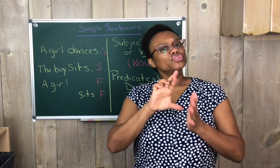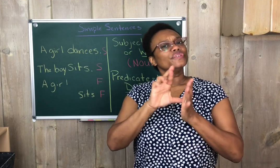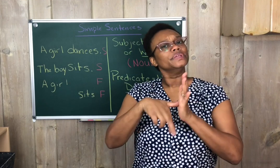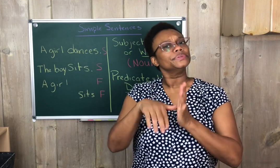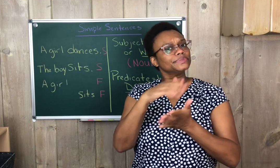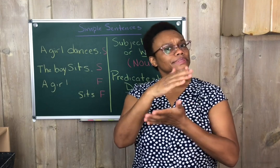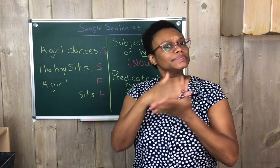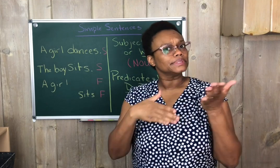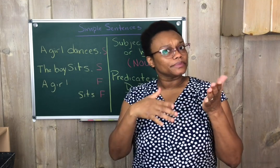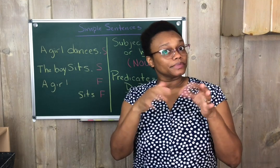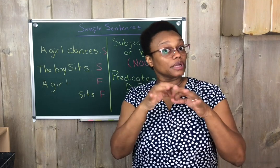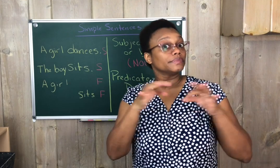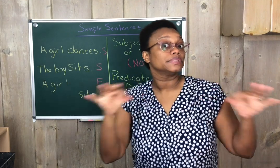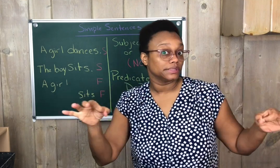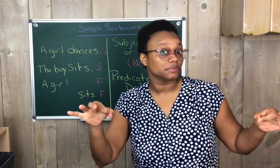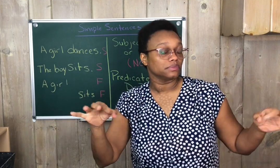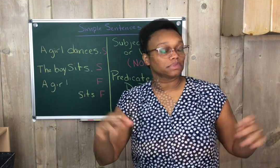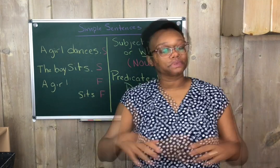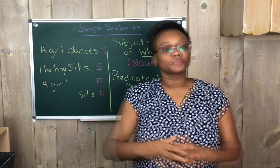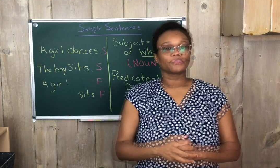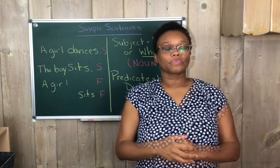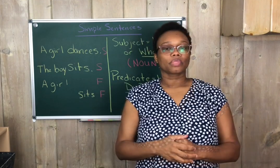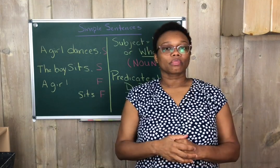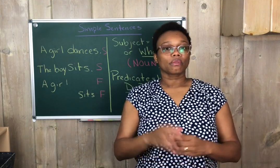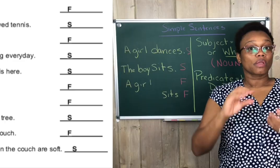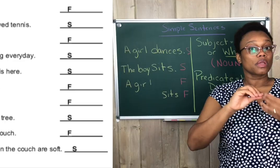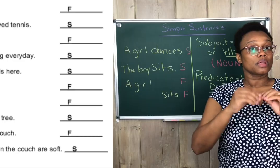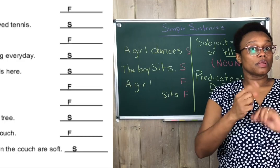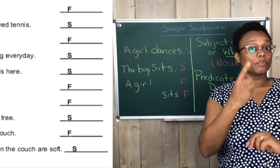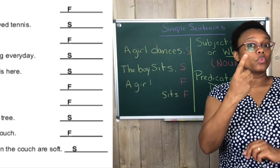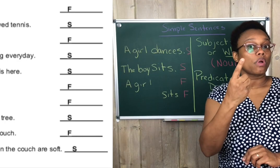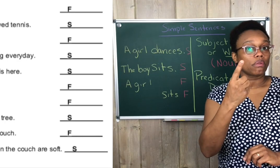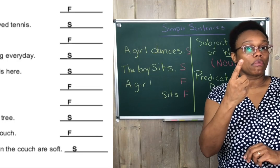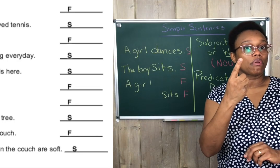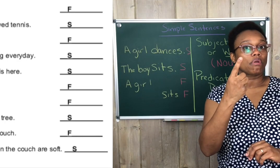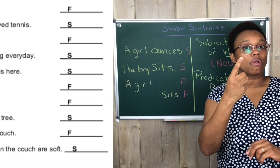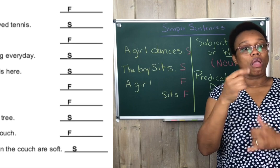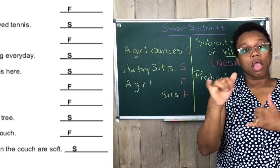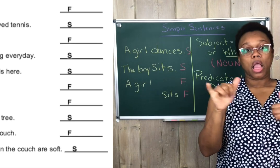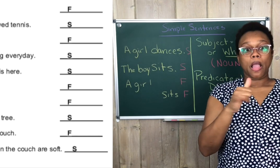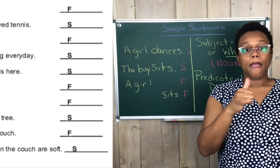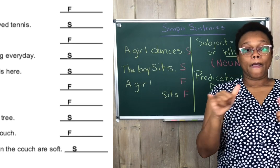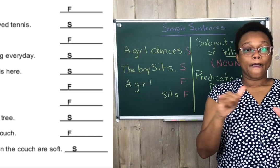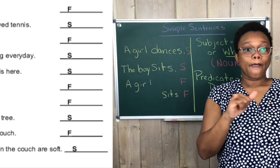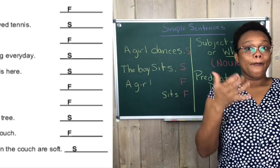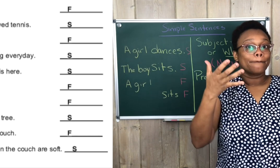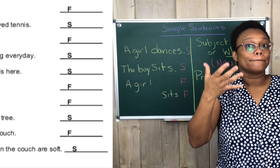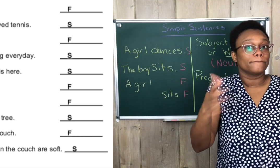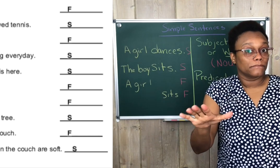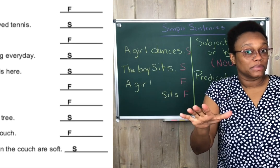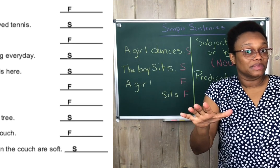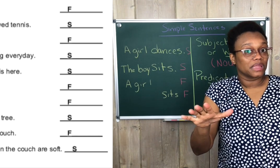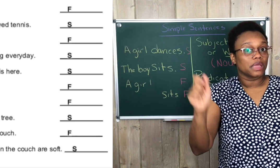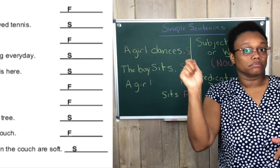I'm going to review some of those phrases. Number 1, played